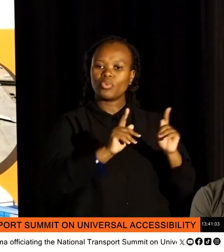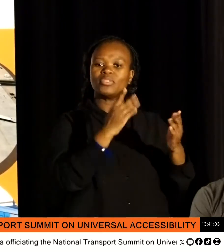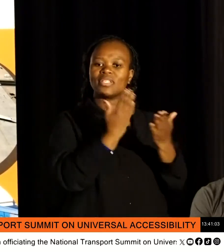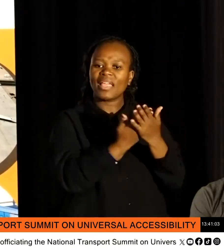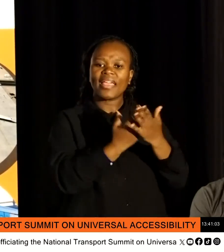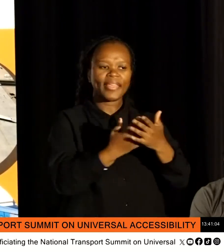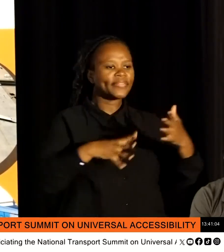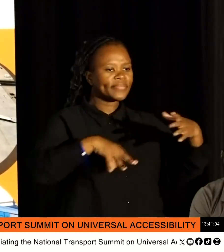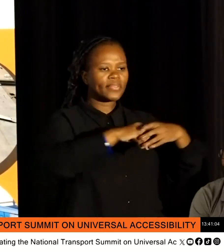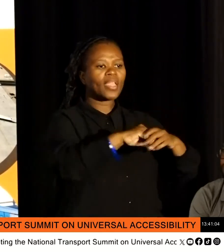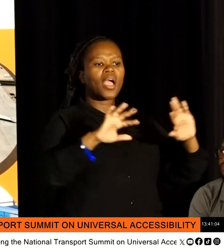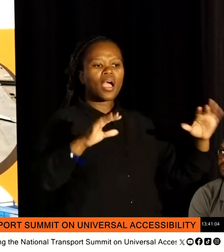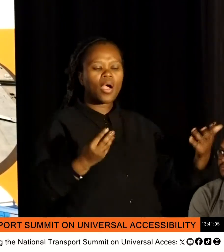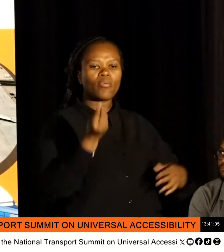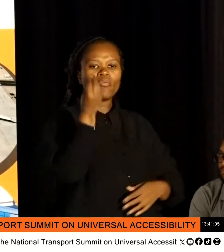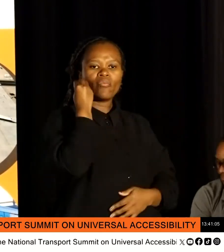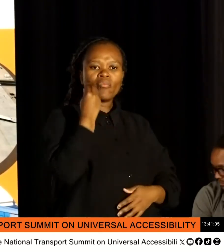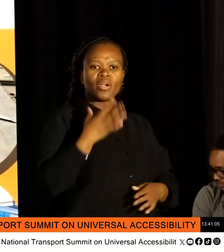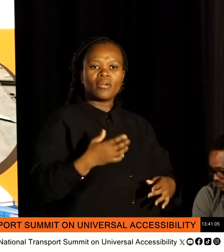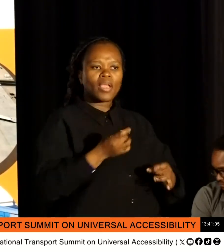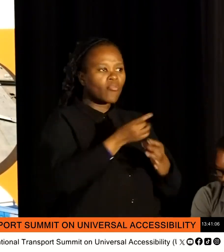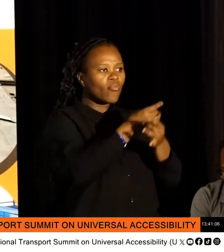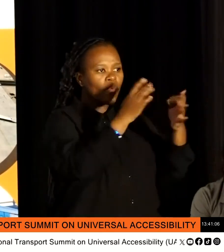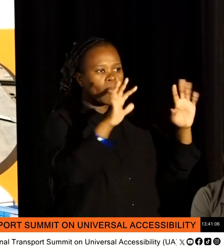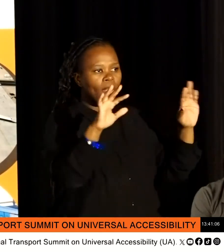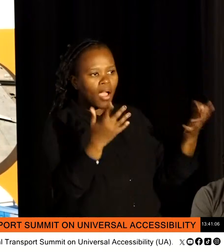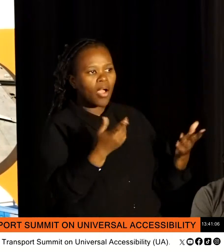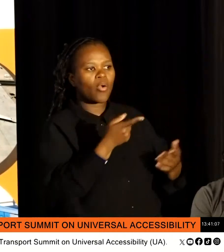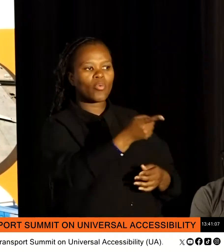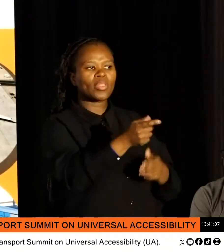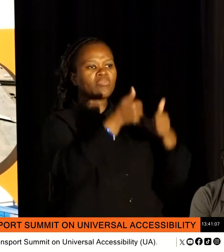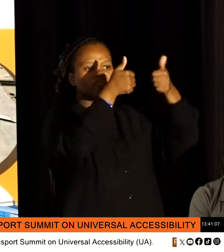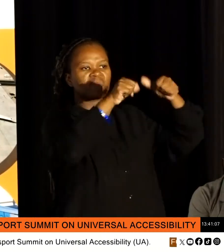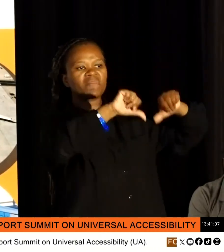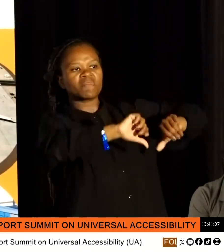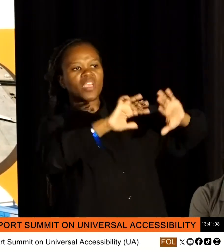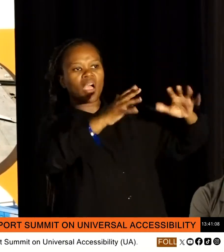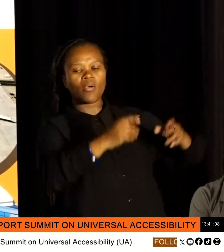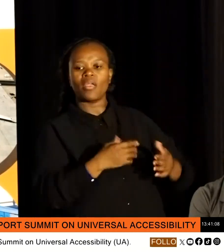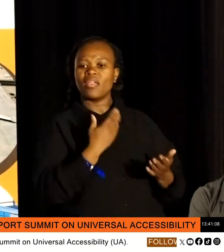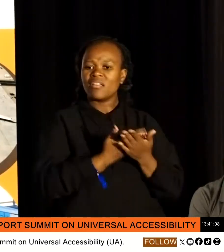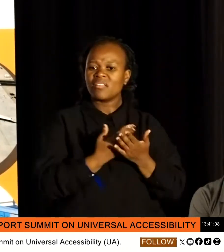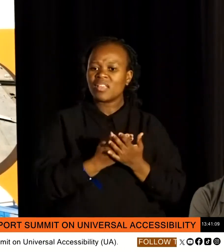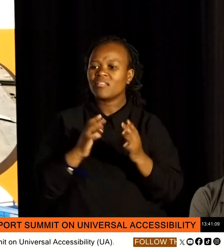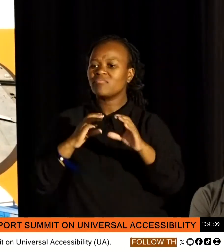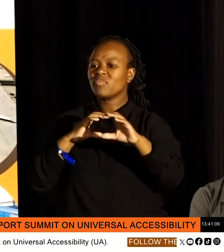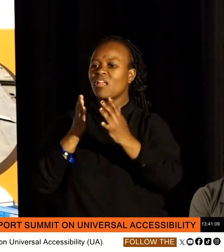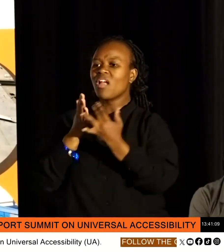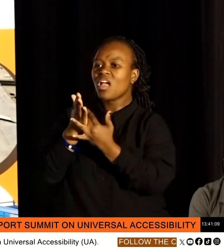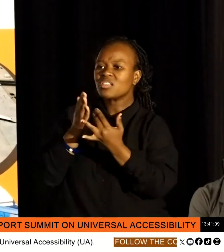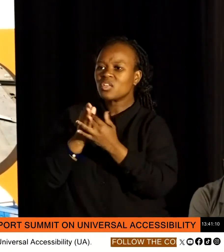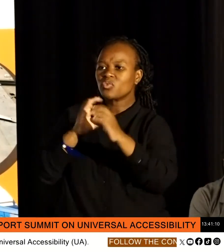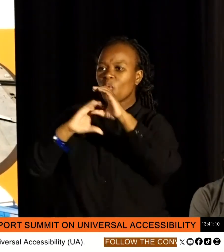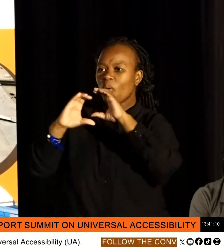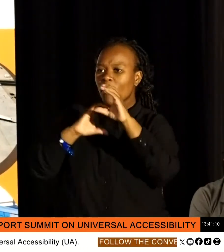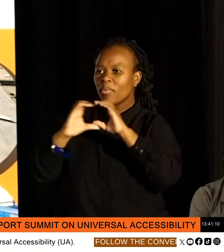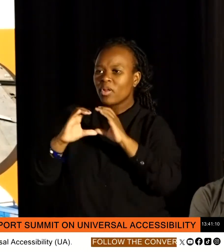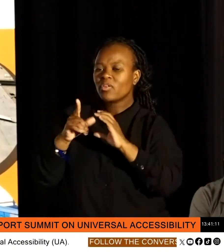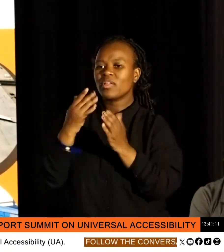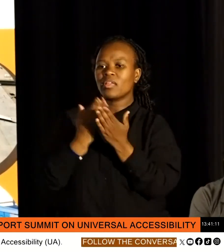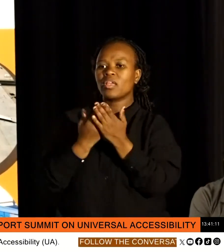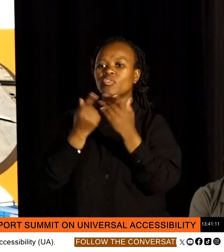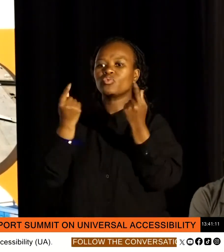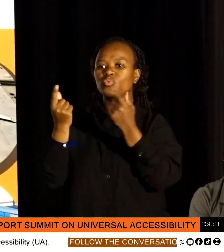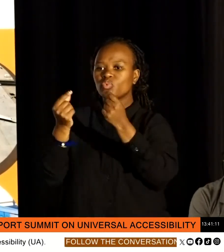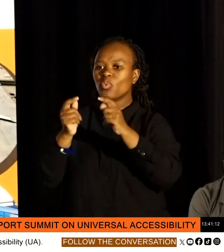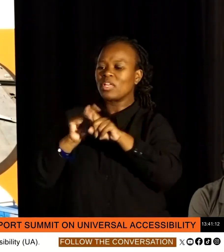provide feedback. This can be facilitated through accessible communication channels and training for transport personnel